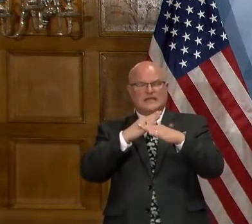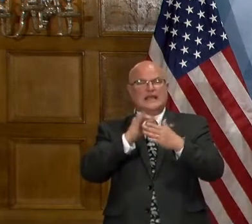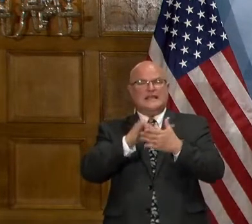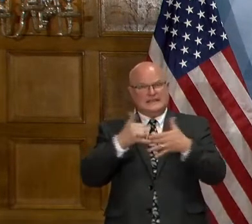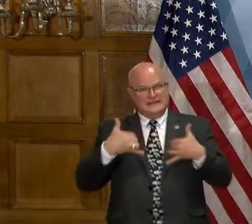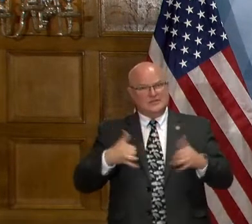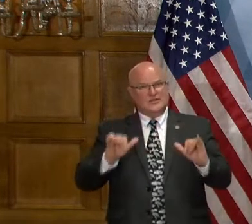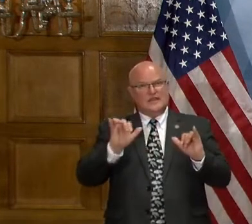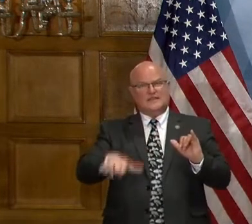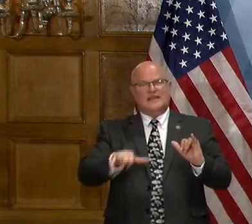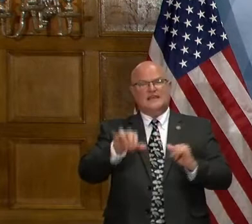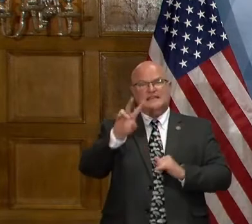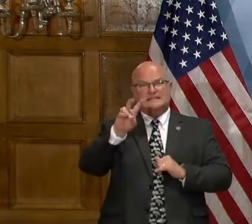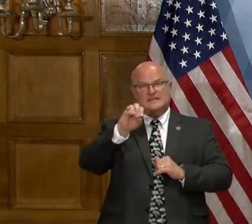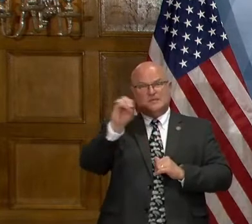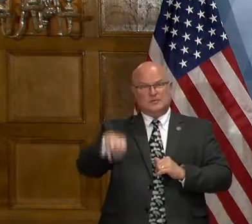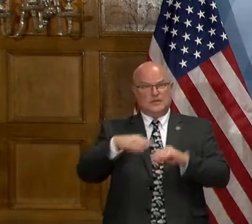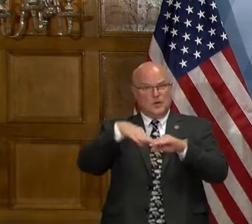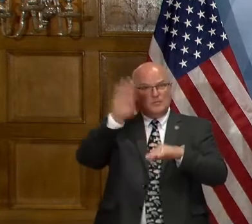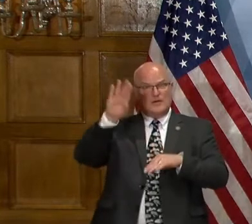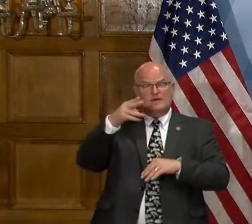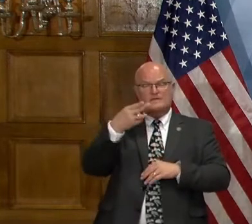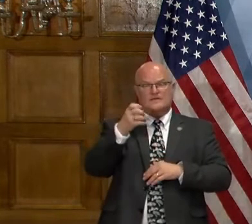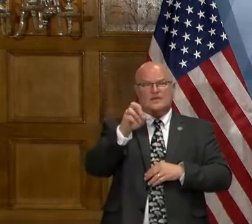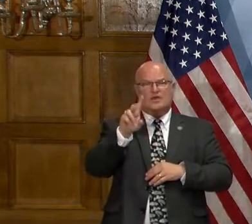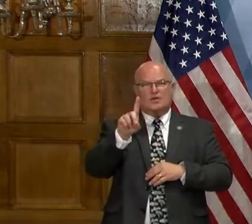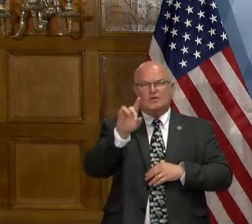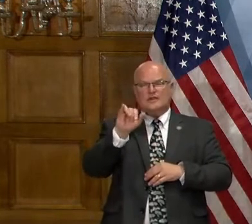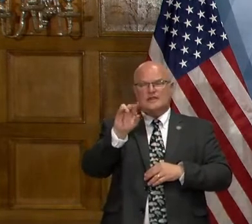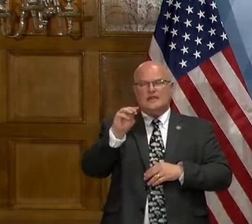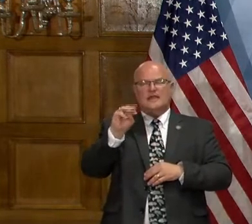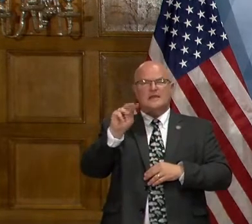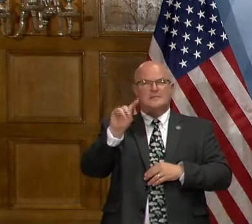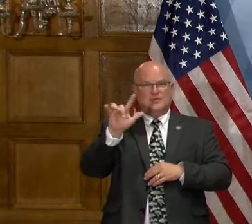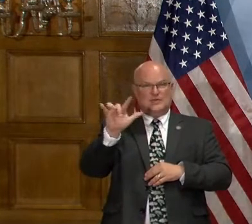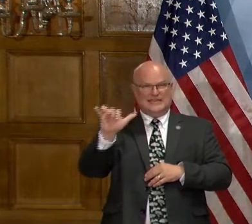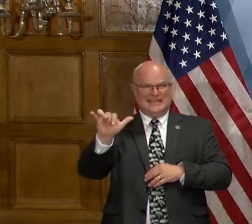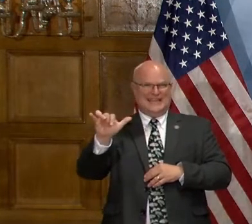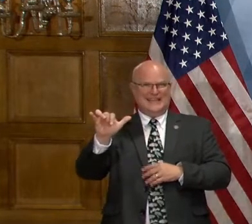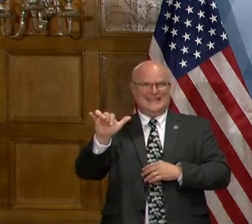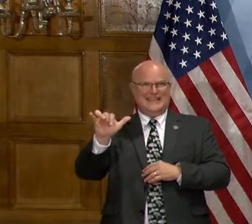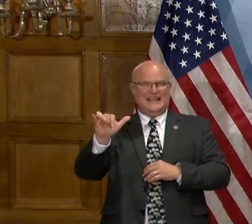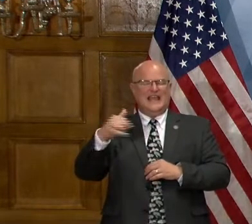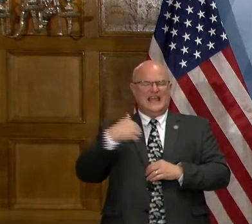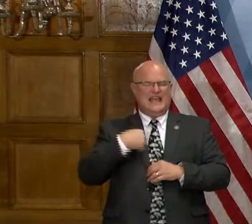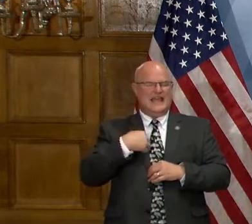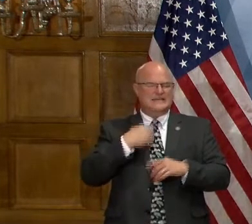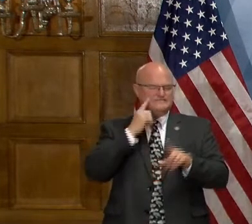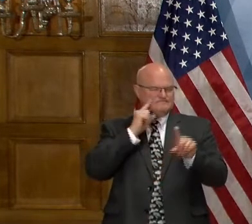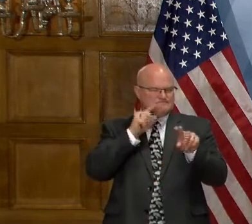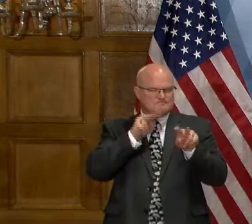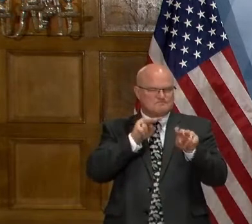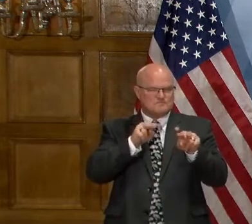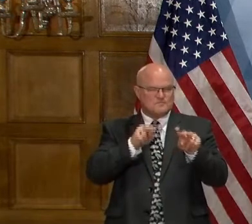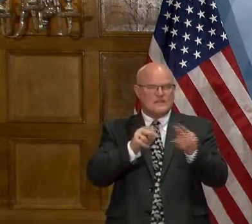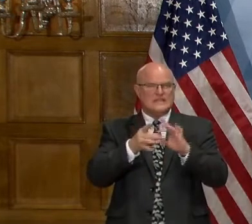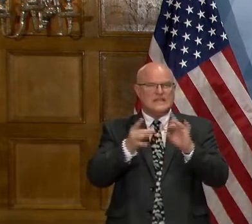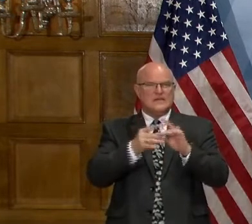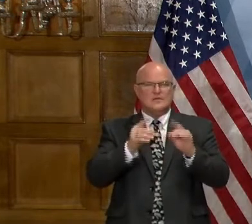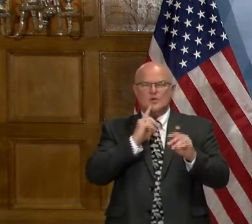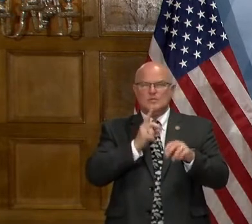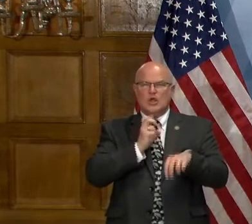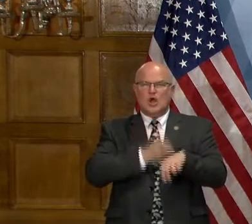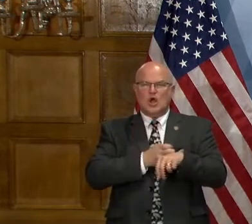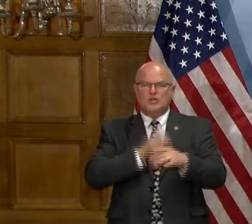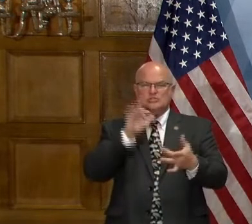at that as 70% or above. And I've followed the statements that it's going to be hard to reach herd